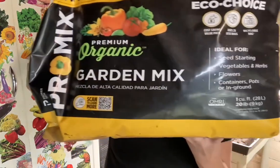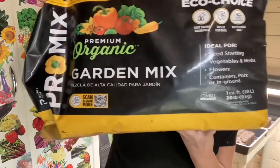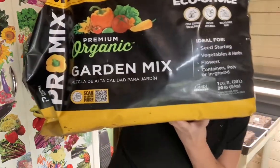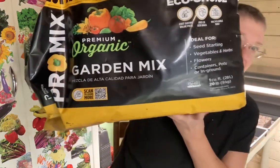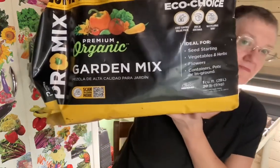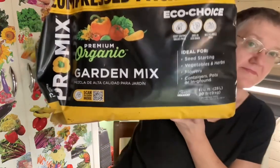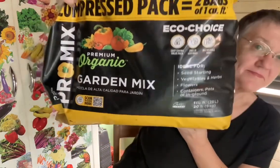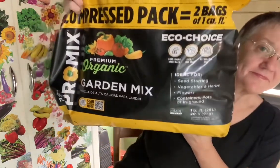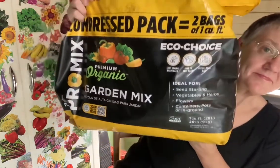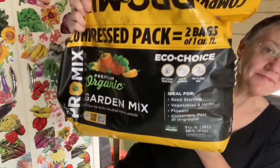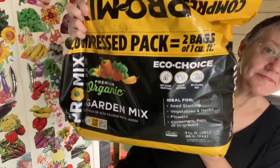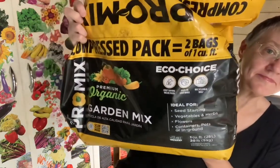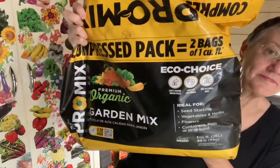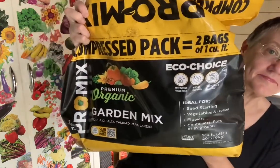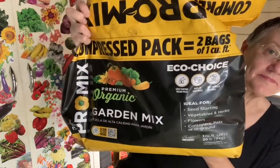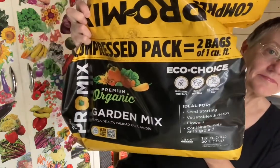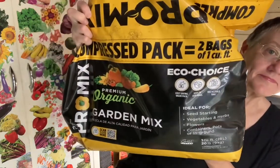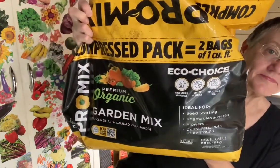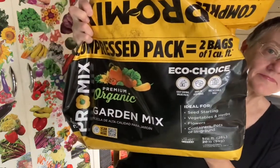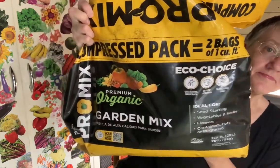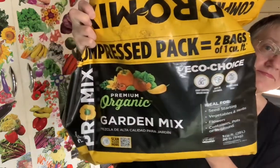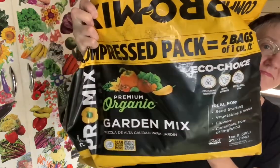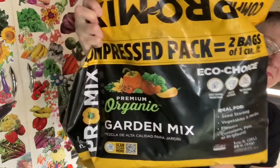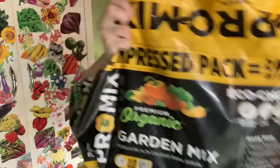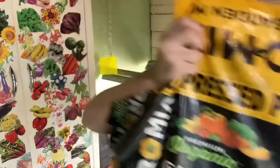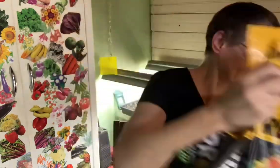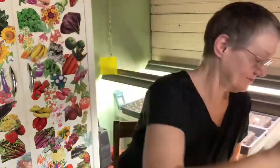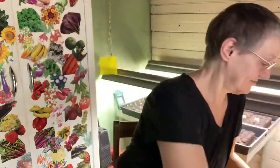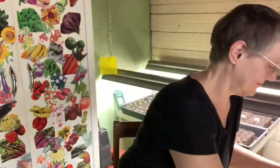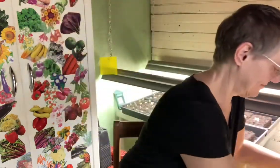And this is the soil we're going to use.